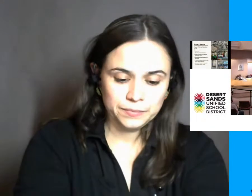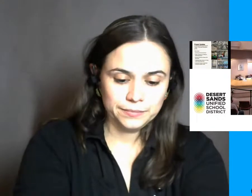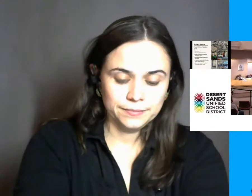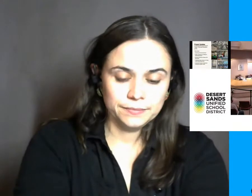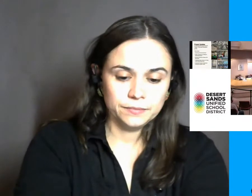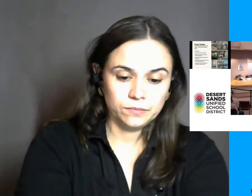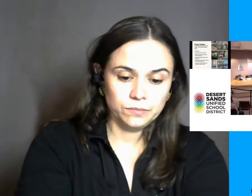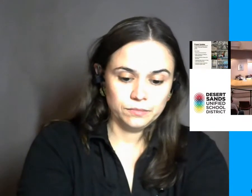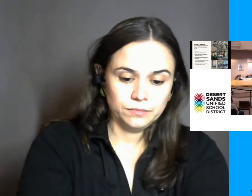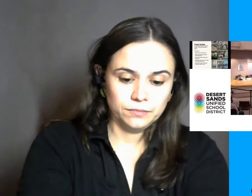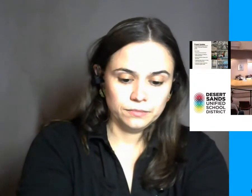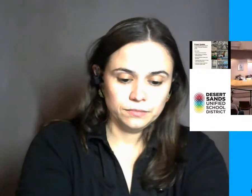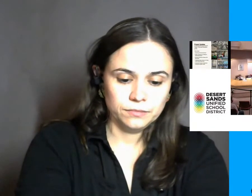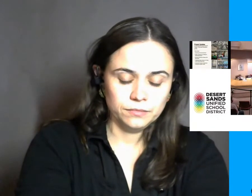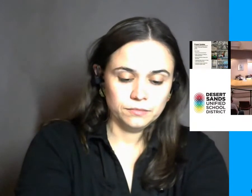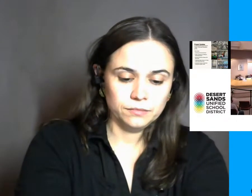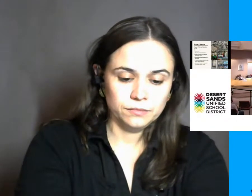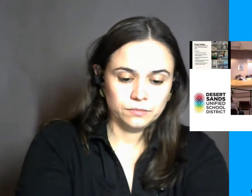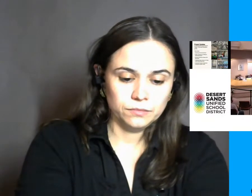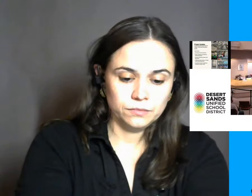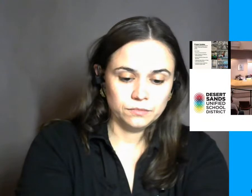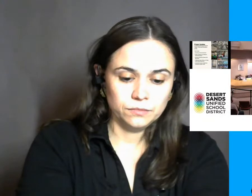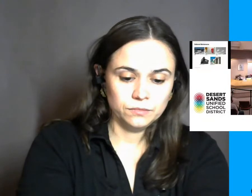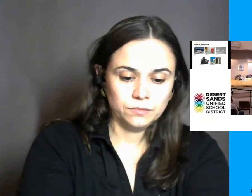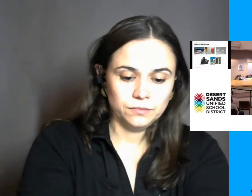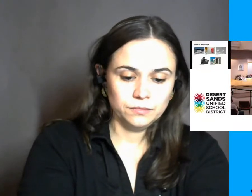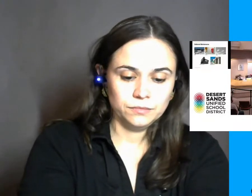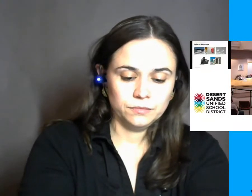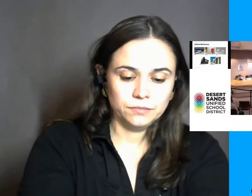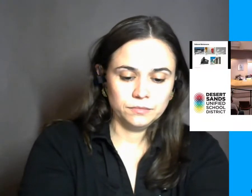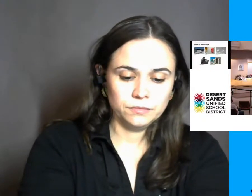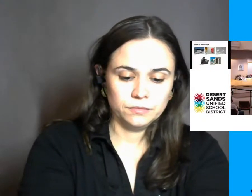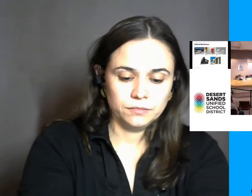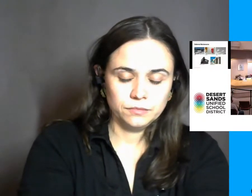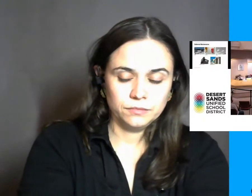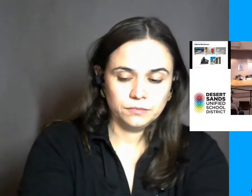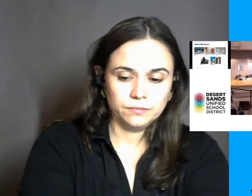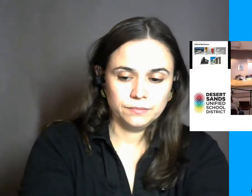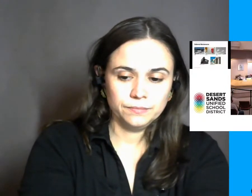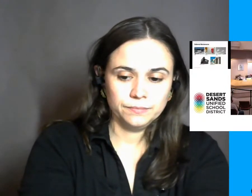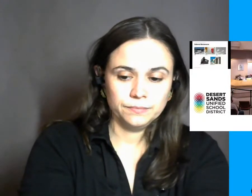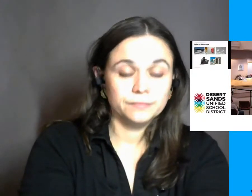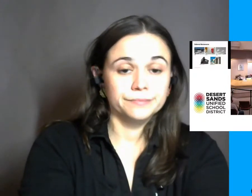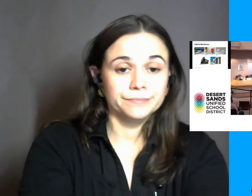beginning phases of what does that mean in terms of the master plan. And